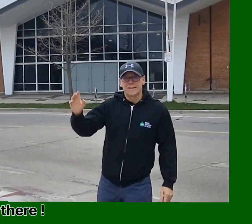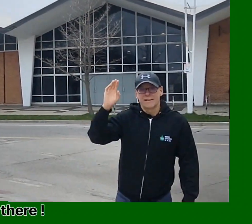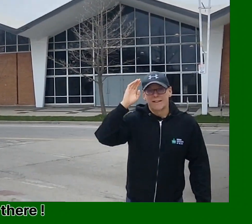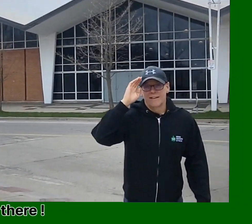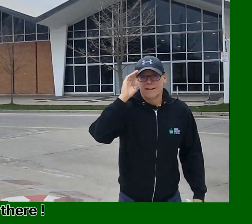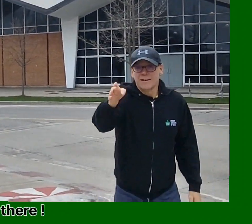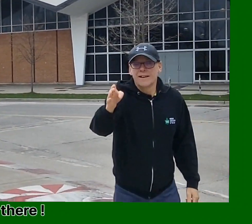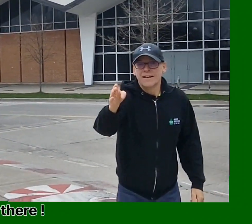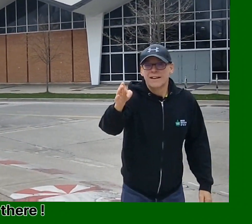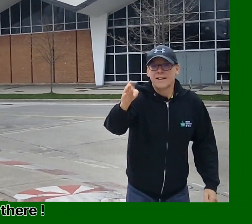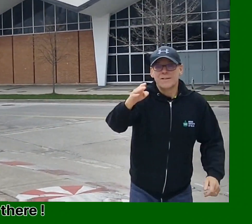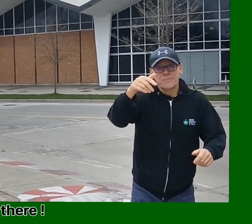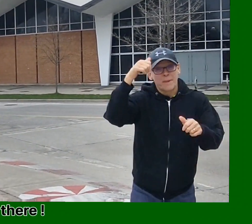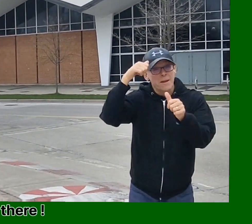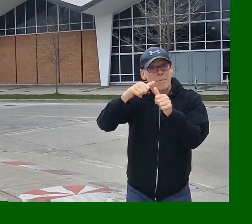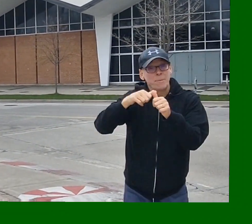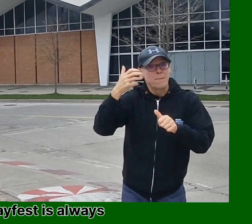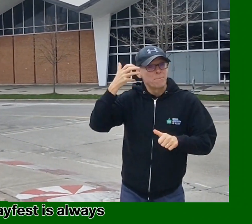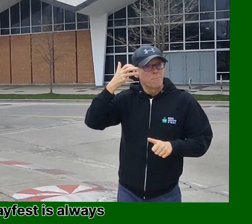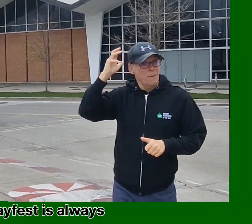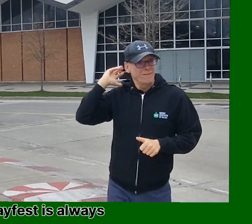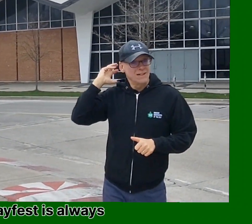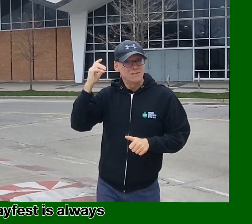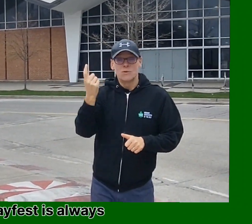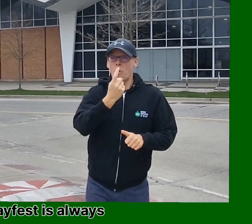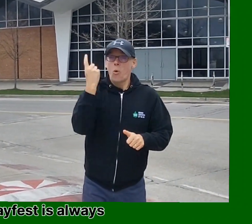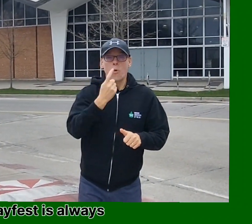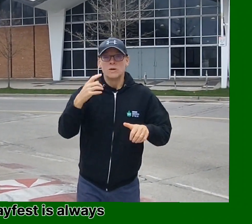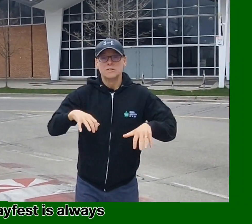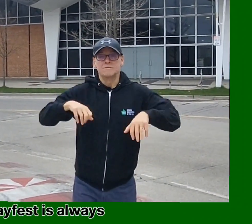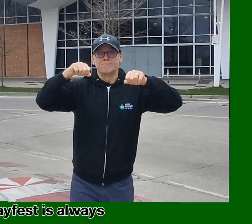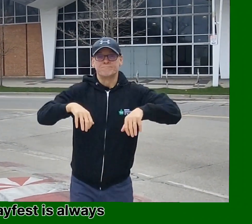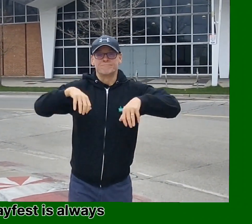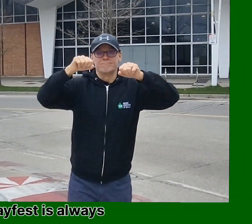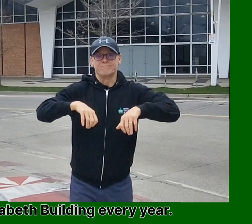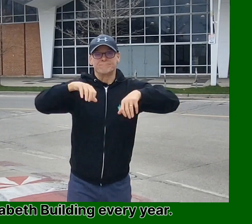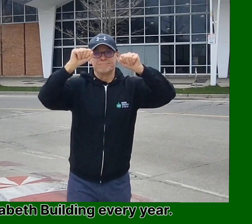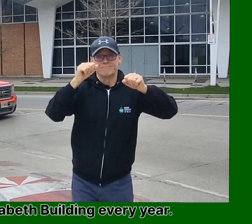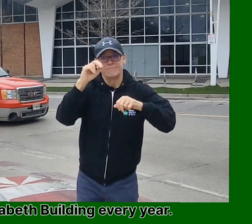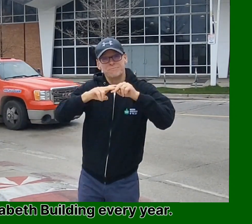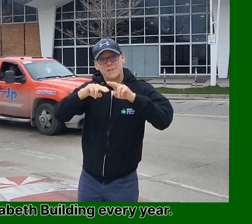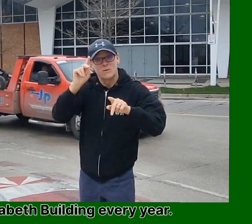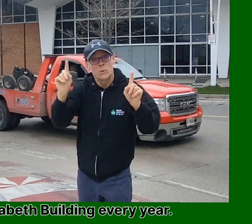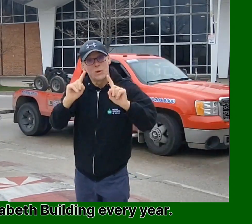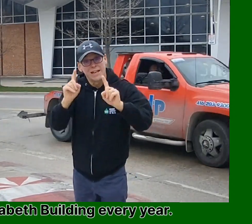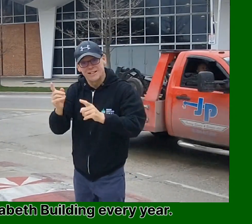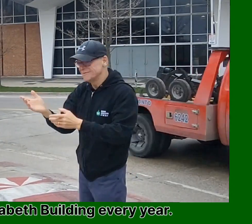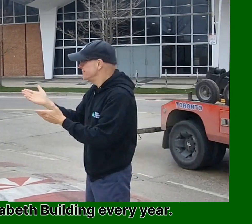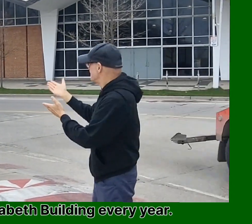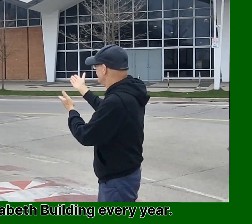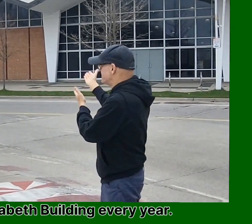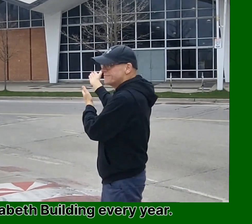Hello there! Remember, Mayfest is always hosted at the Queen Elizabeth building every year.